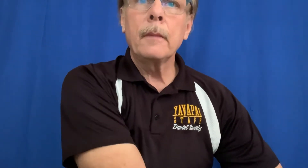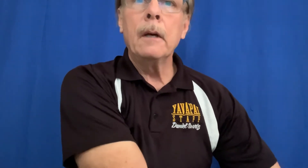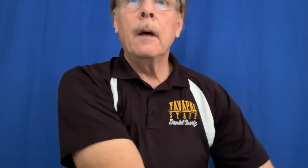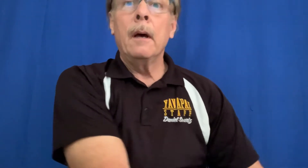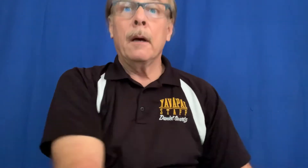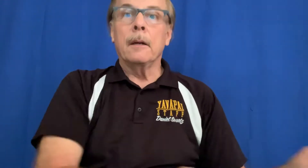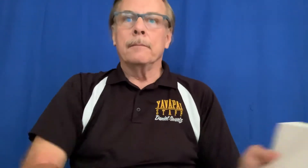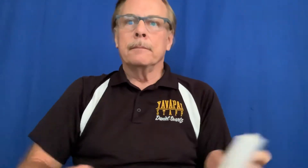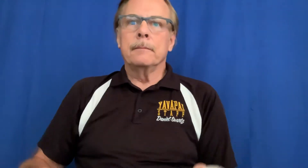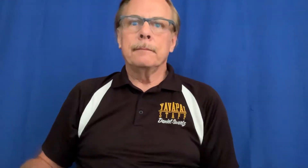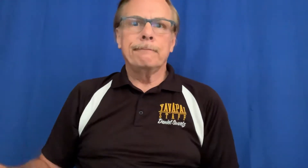Hi.